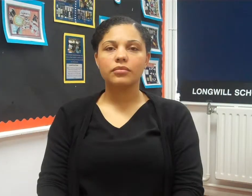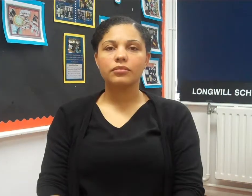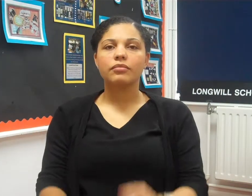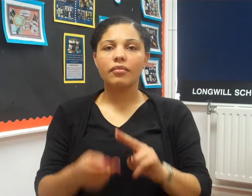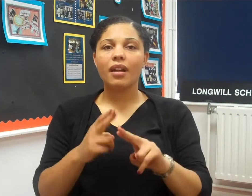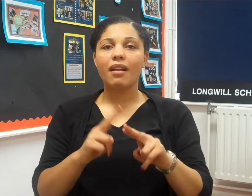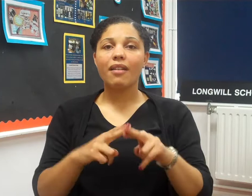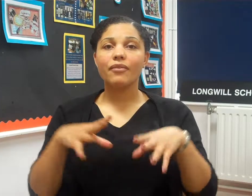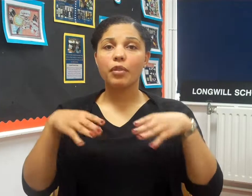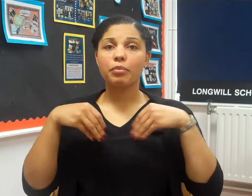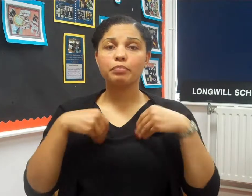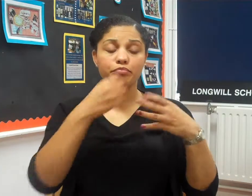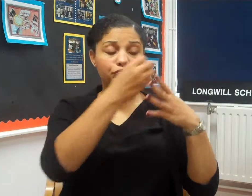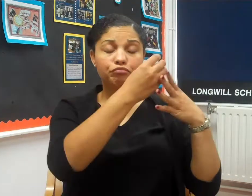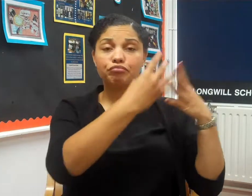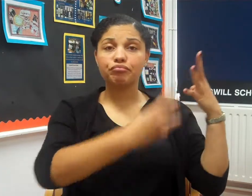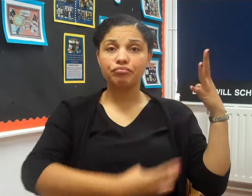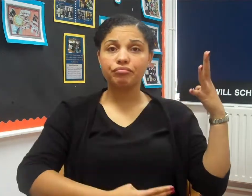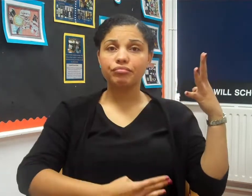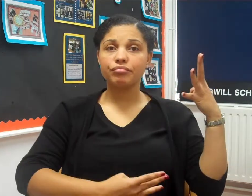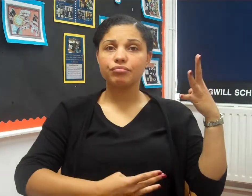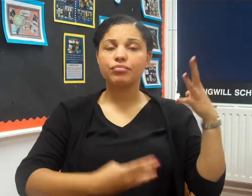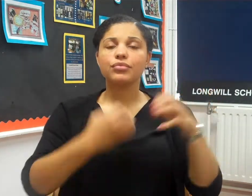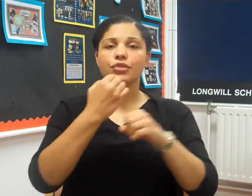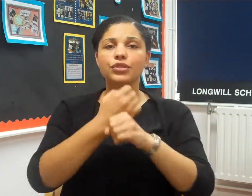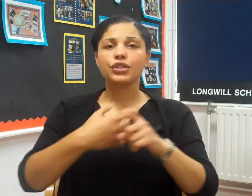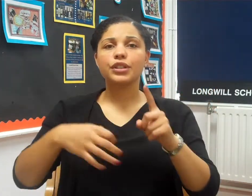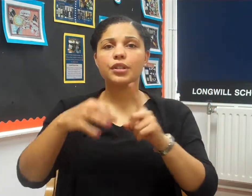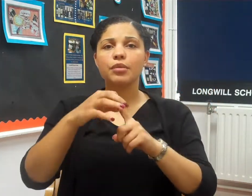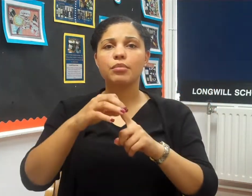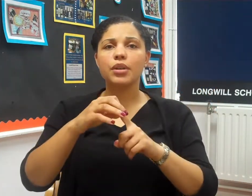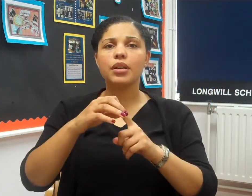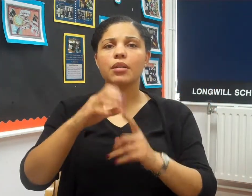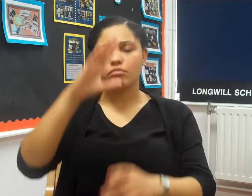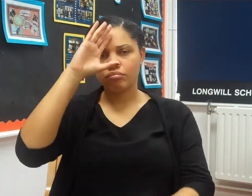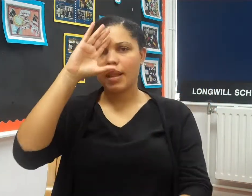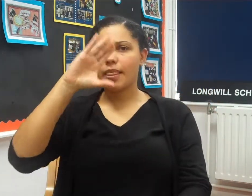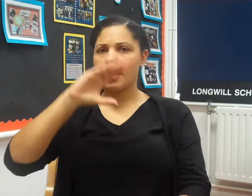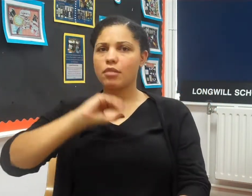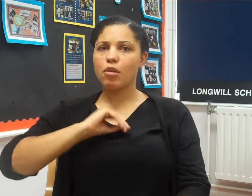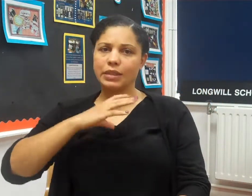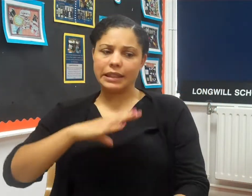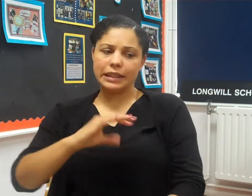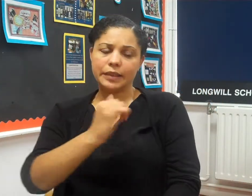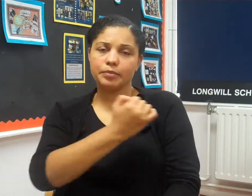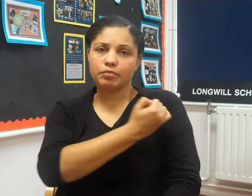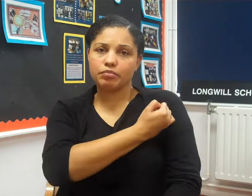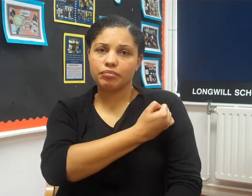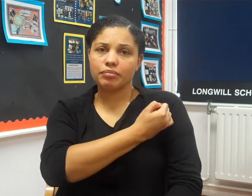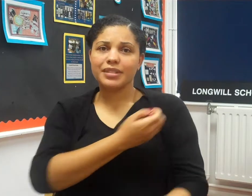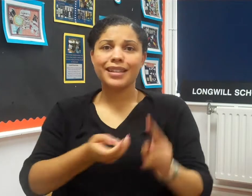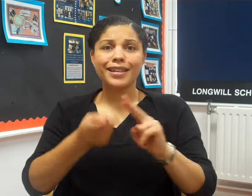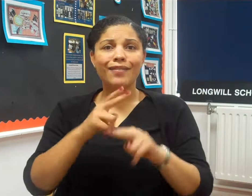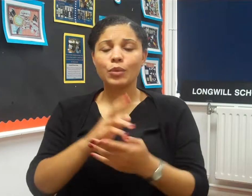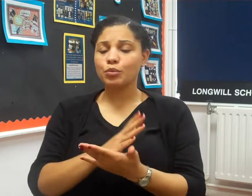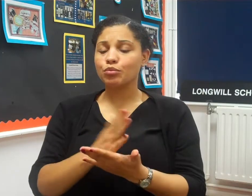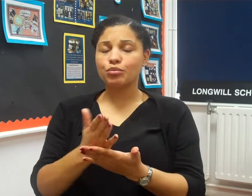Your GP will have invited you if you have any of these conditions, but if you feel you should have the flu vaccination, please contact your